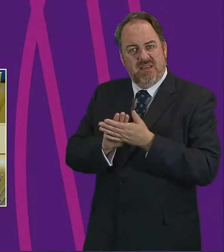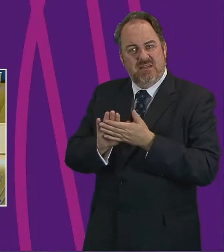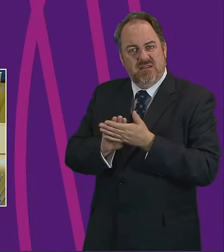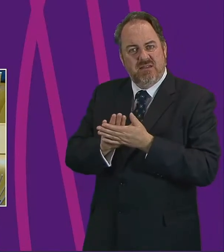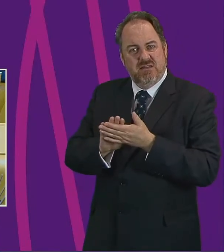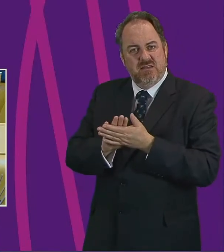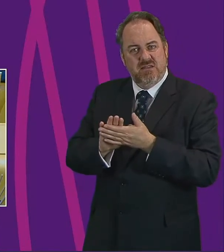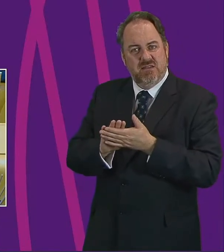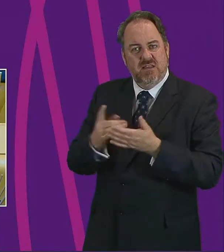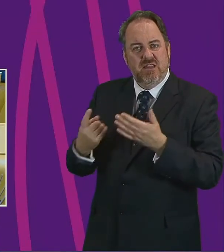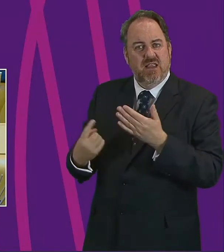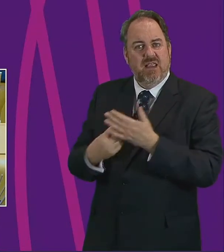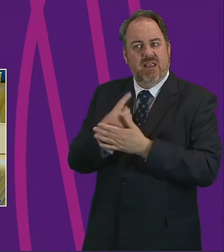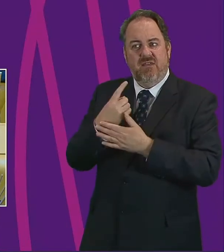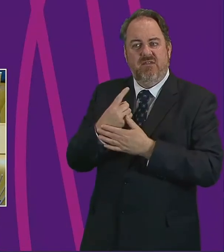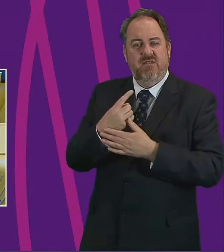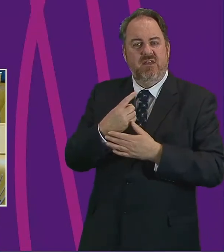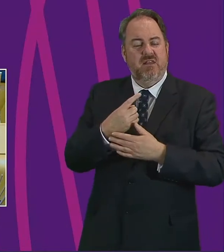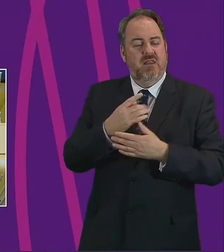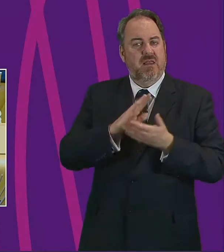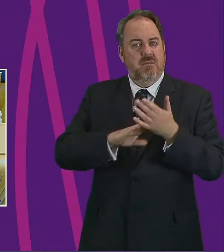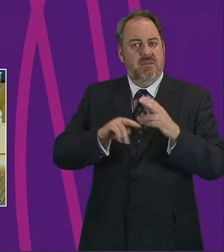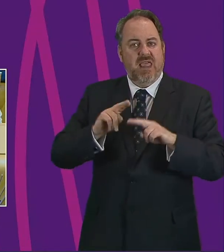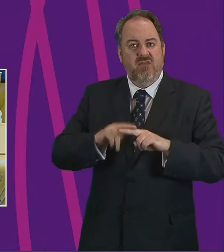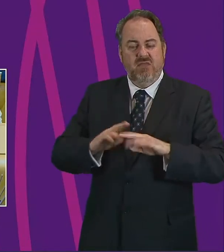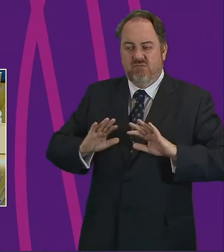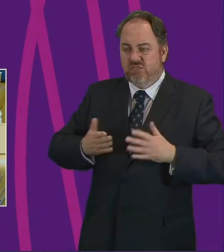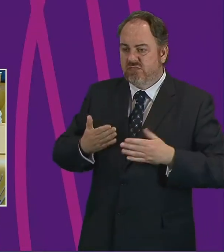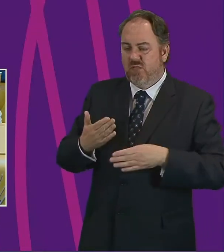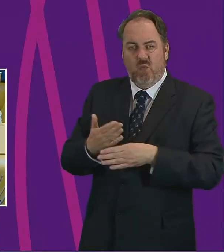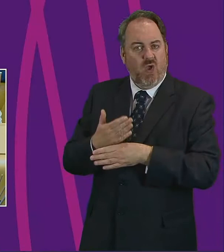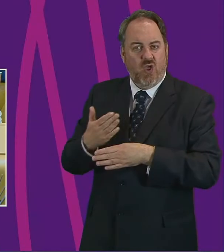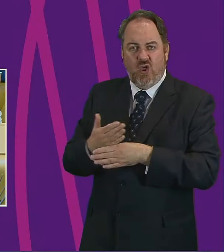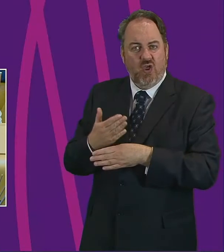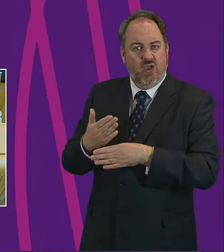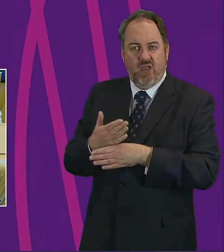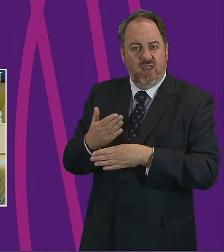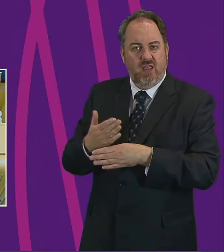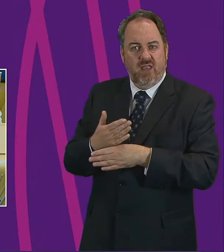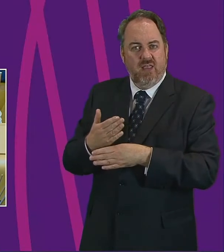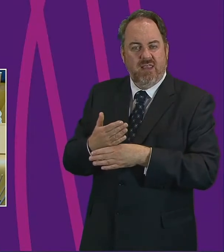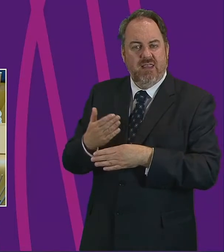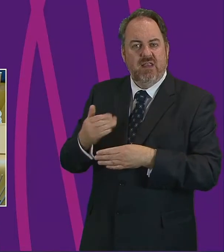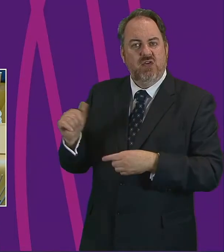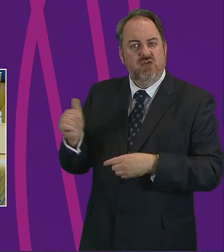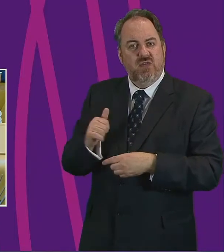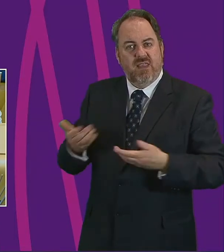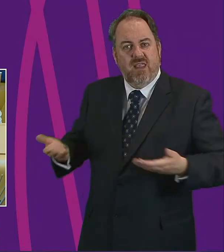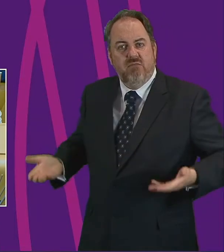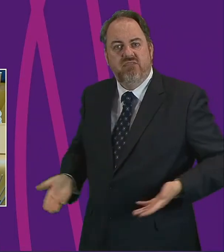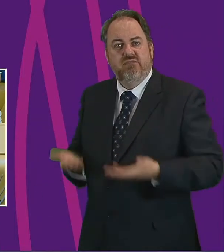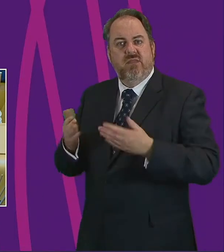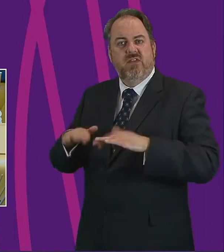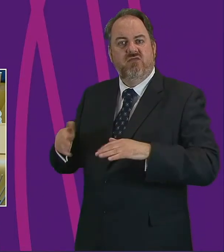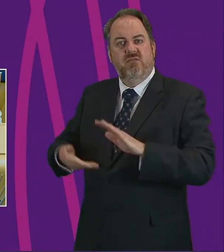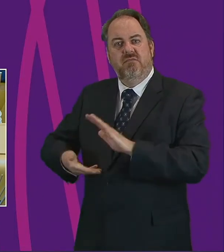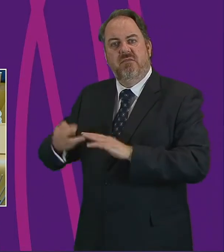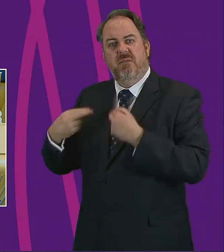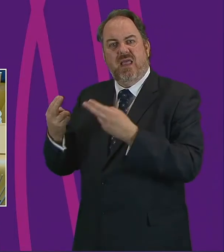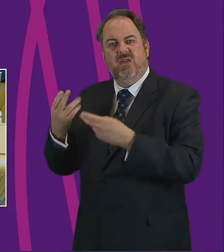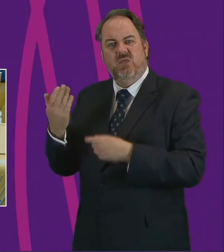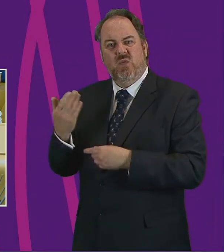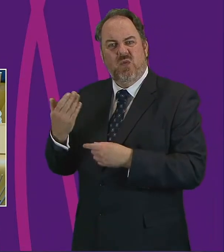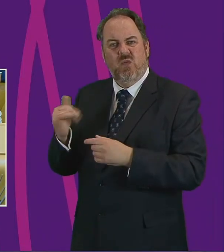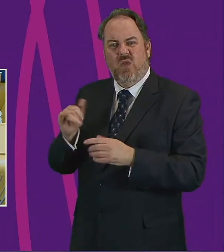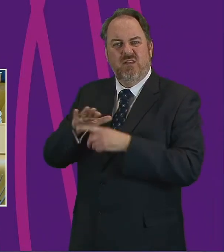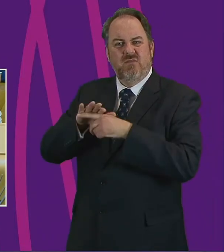than the children of parents who are not? And what level of viral spread will be considered low enough to allow children to attend school